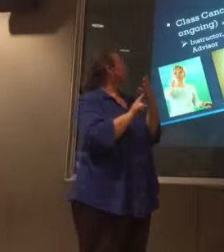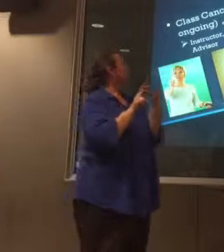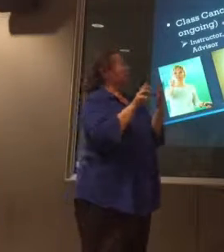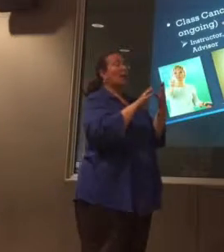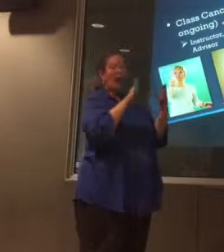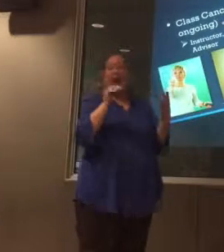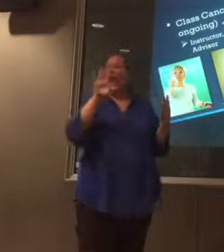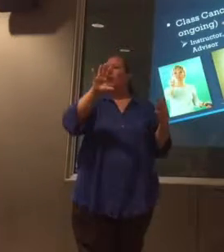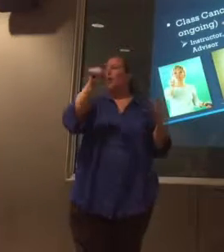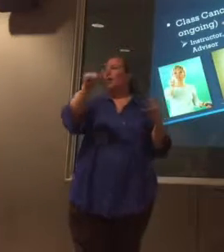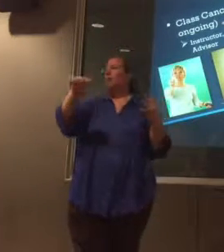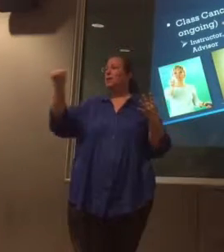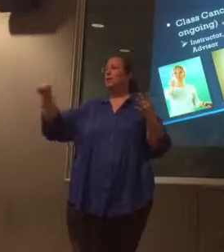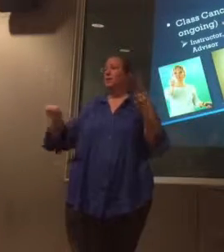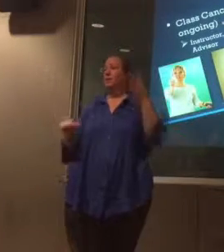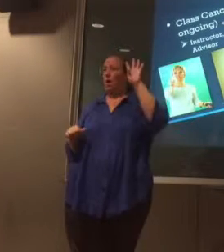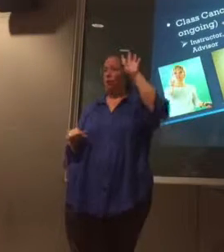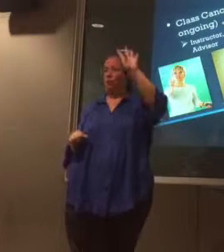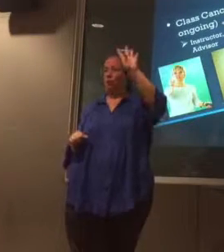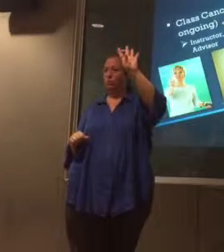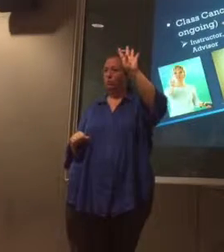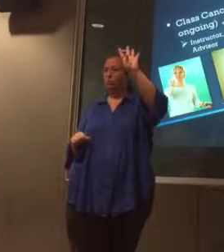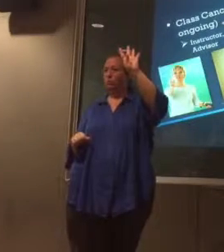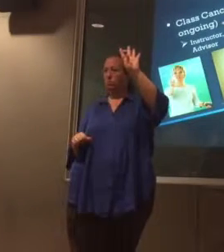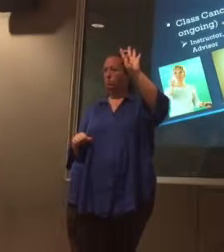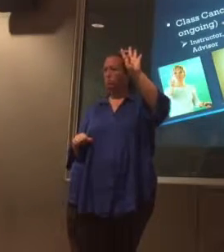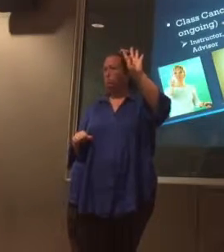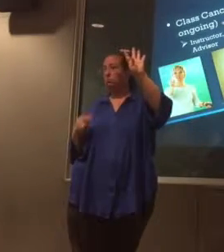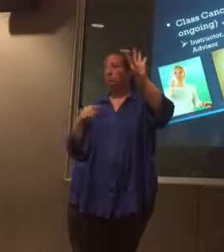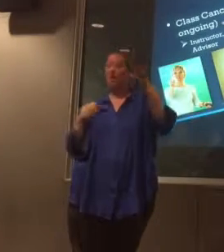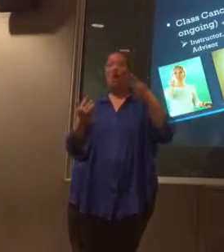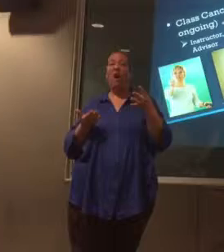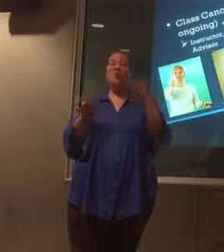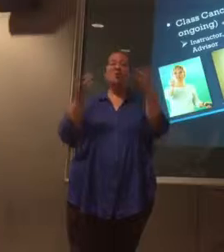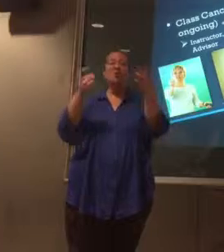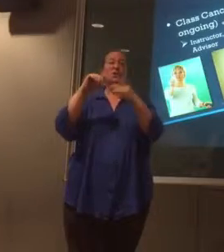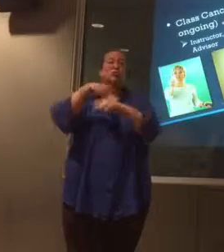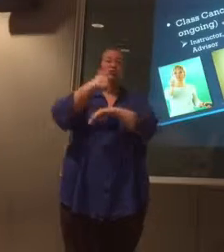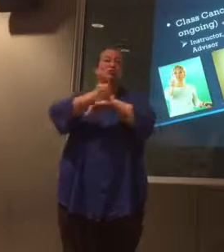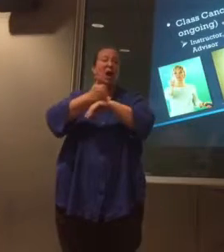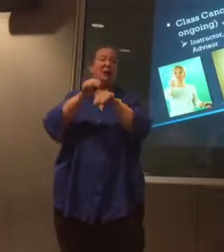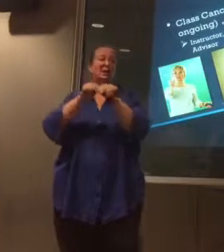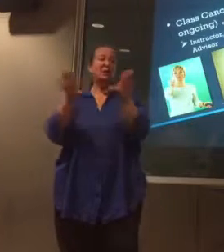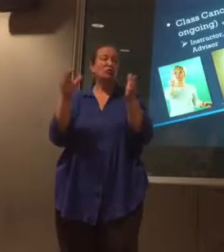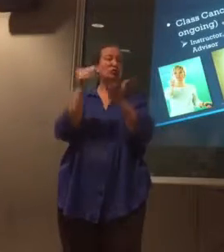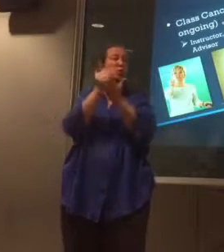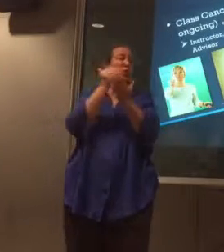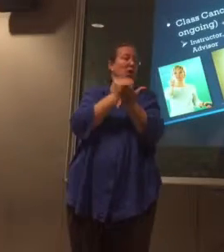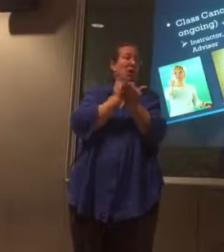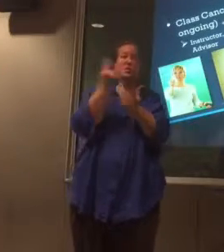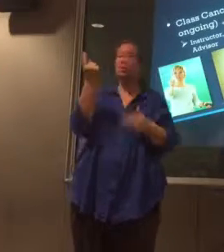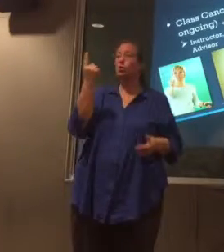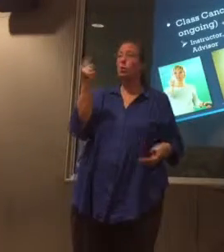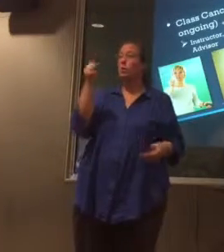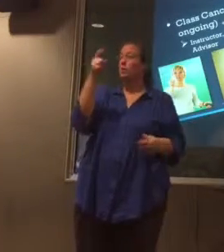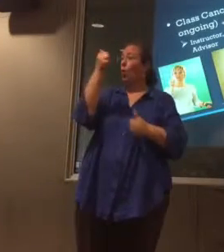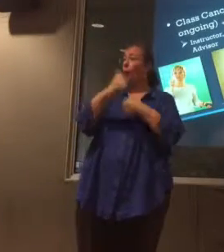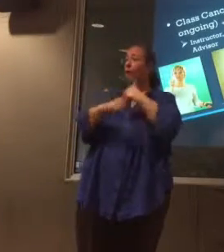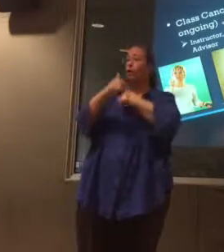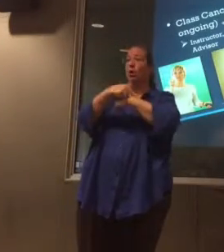in the loop. And the last person is your academic advisor. So those 4 people. I suggest you just set up a distribution list in your